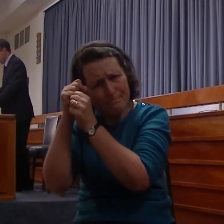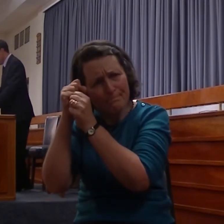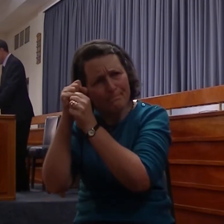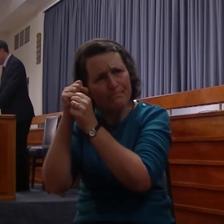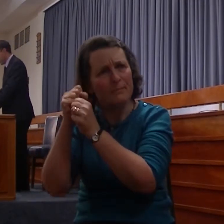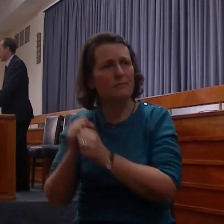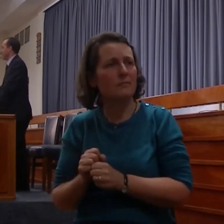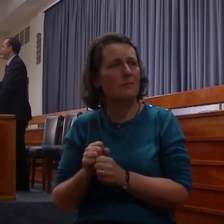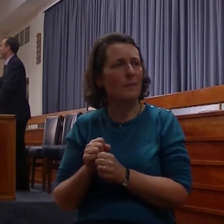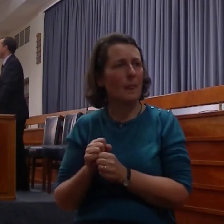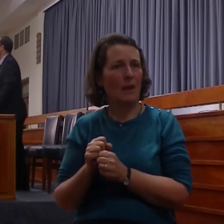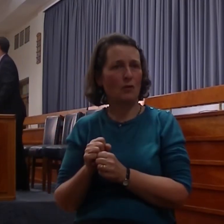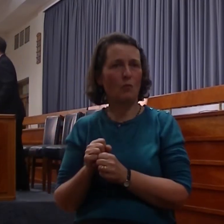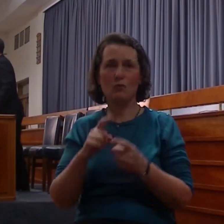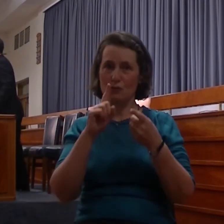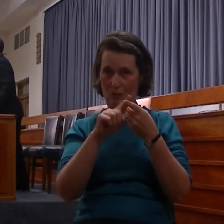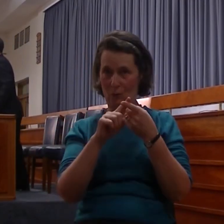man. Remember.